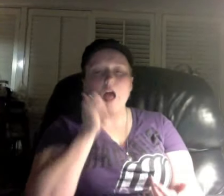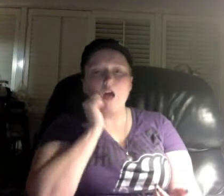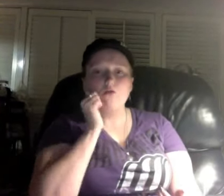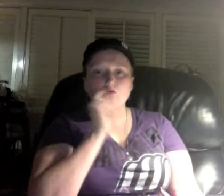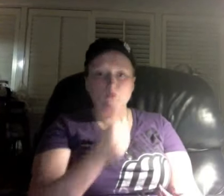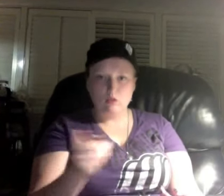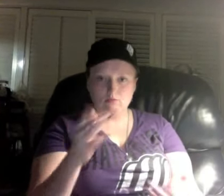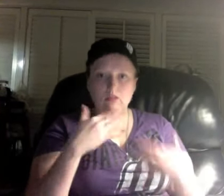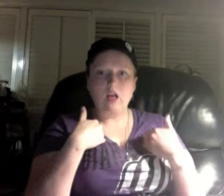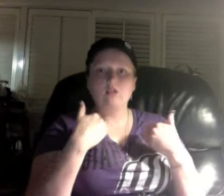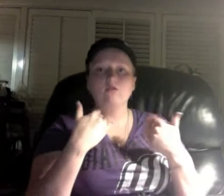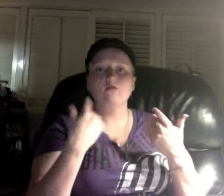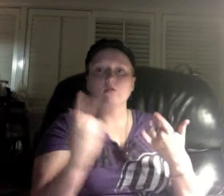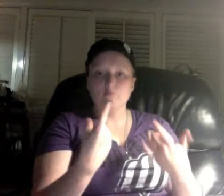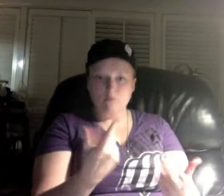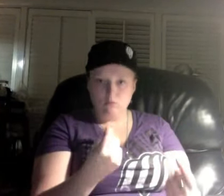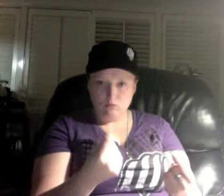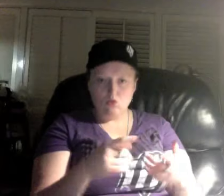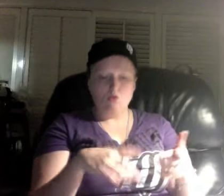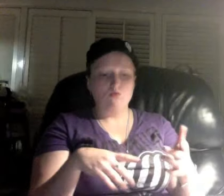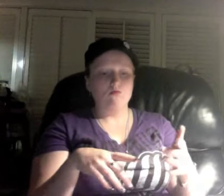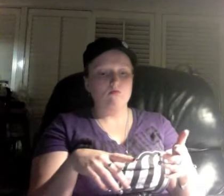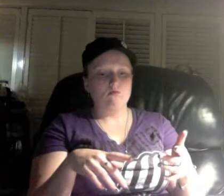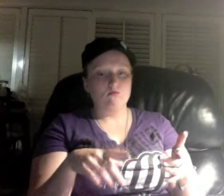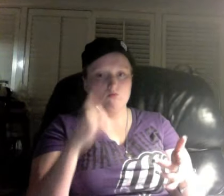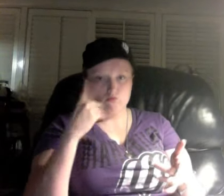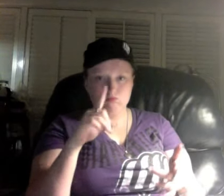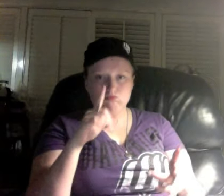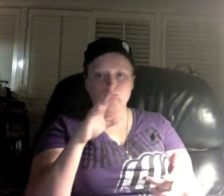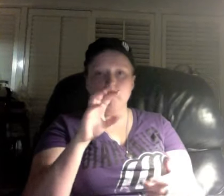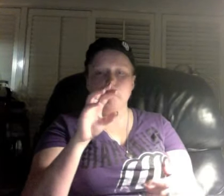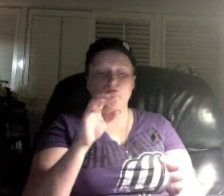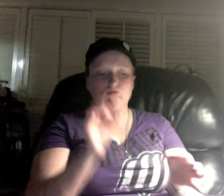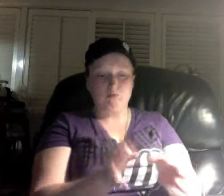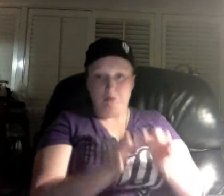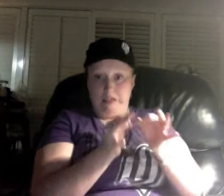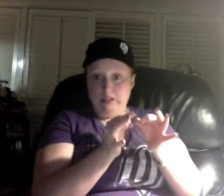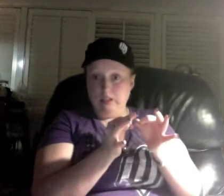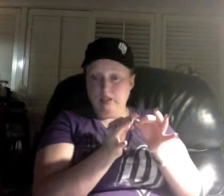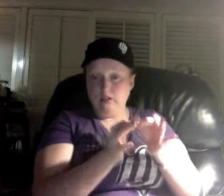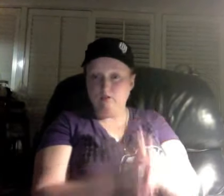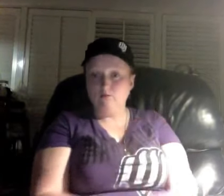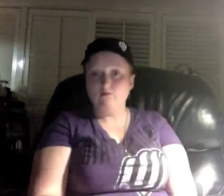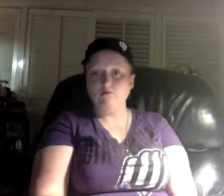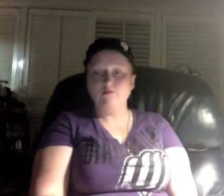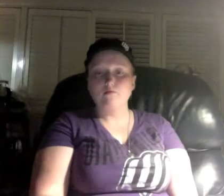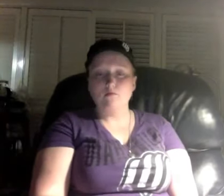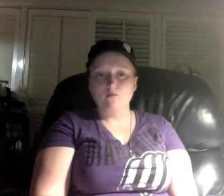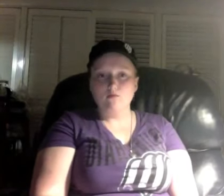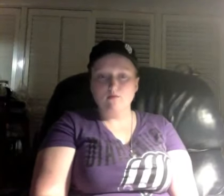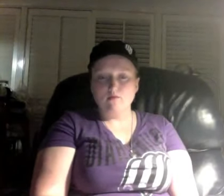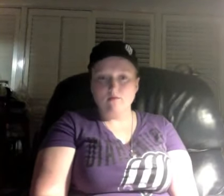So now that I've prepared for everything, I get to Mass about 20 minutes before it starts, and it's kind of funny because all the